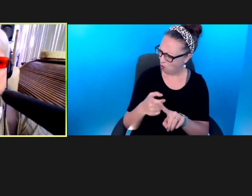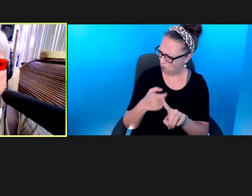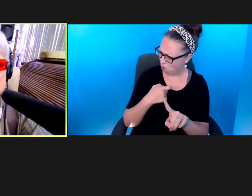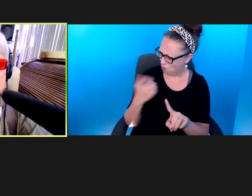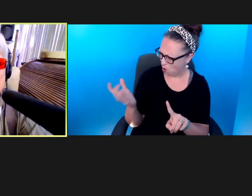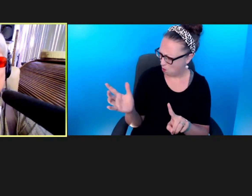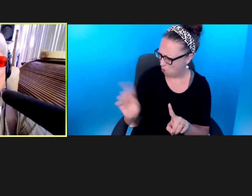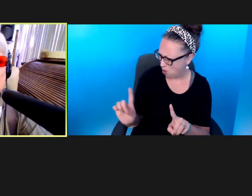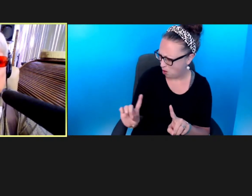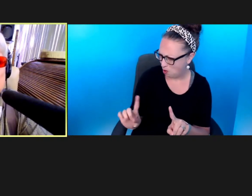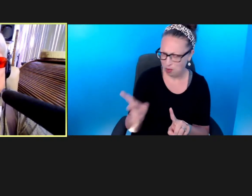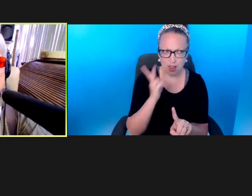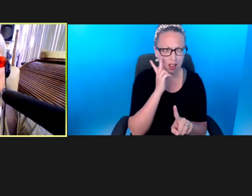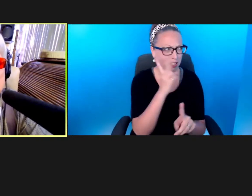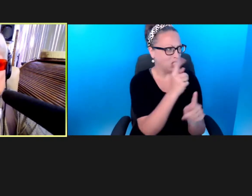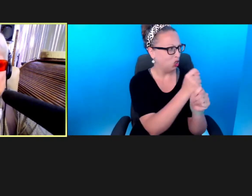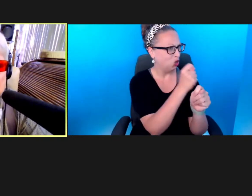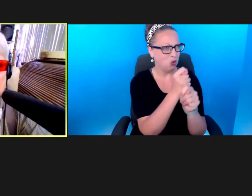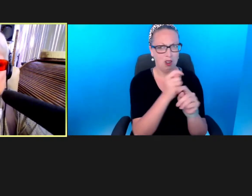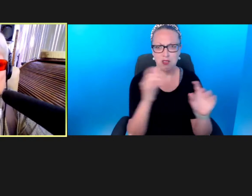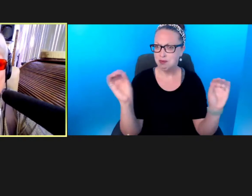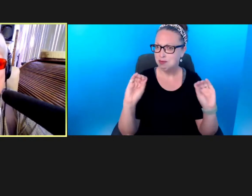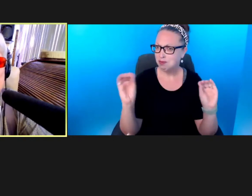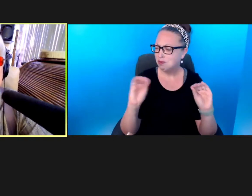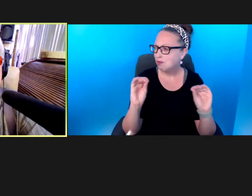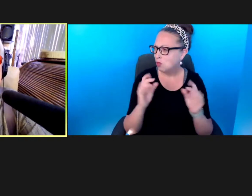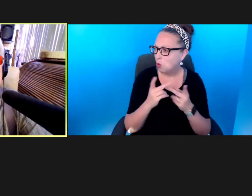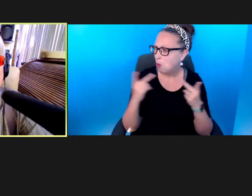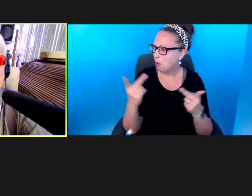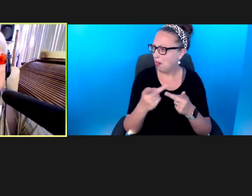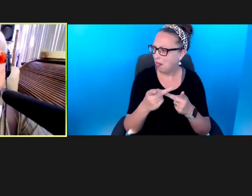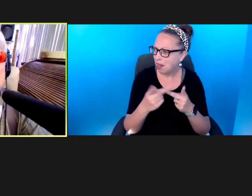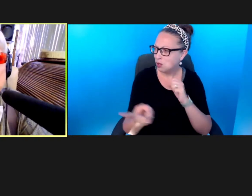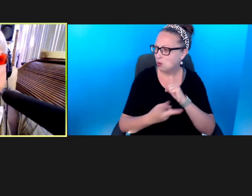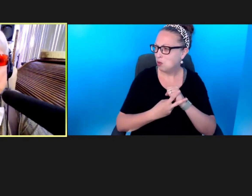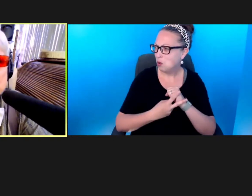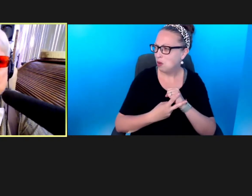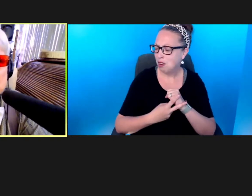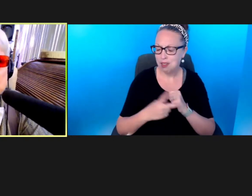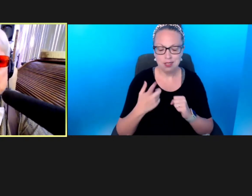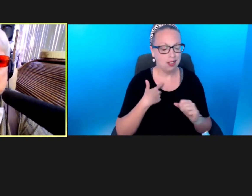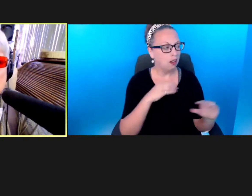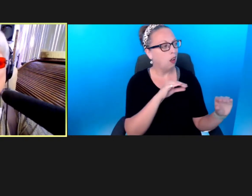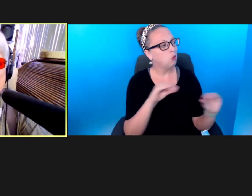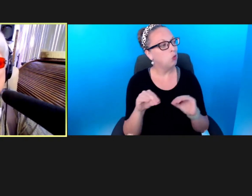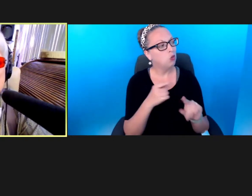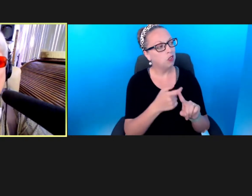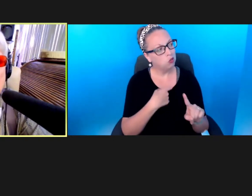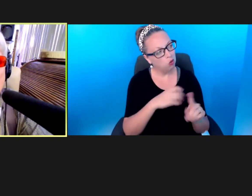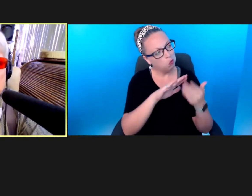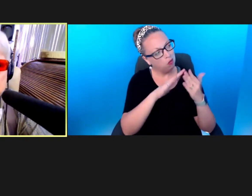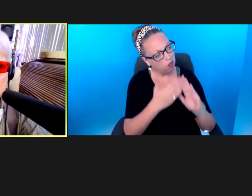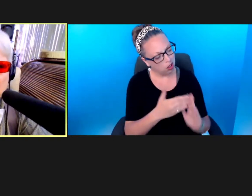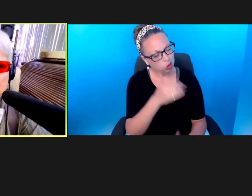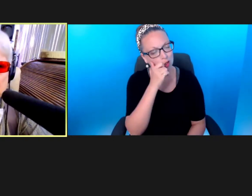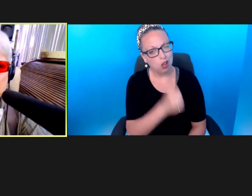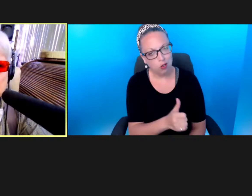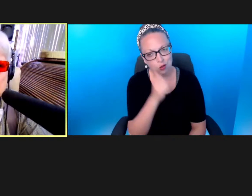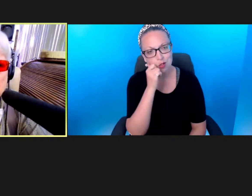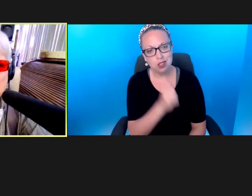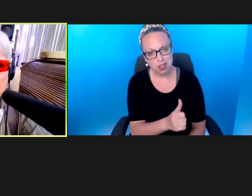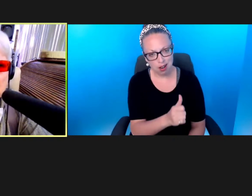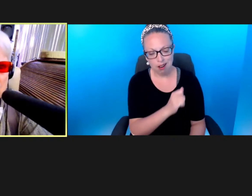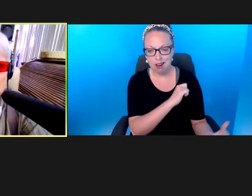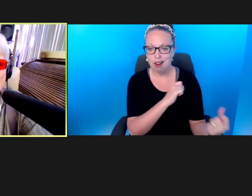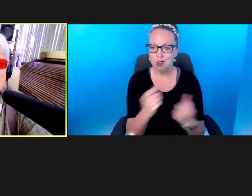there was no truck or storage near. He said, "I move it from the village. Each day I draw it